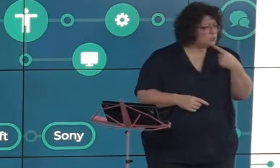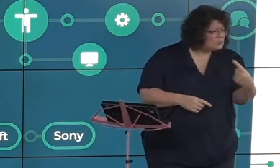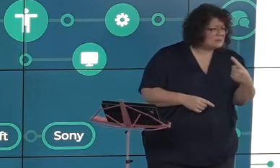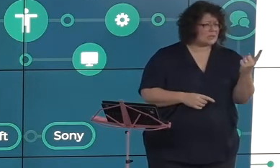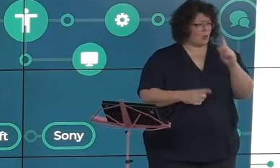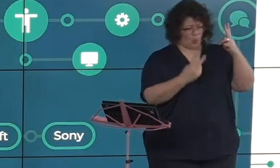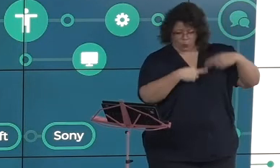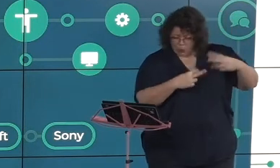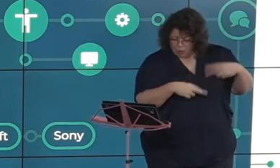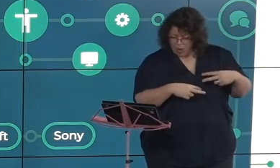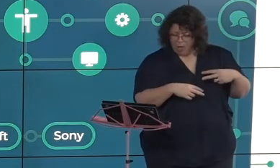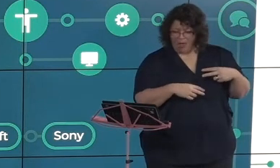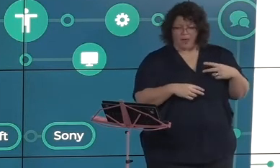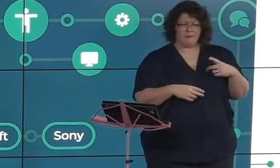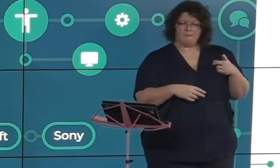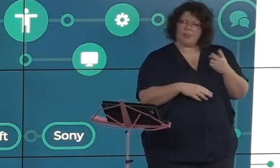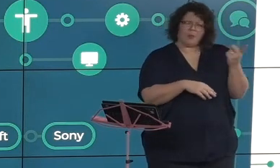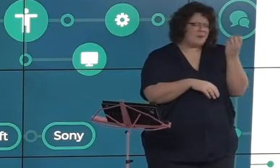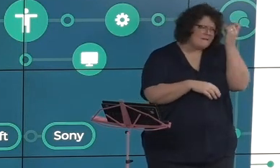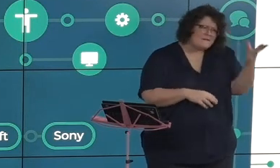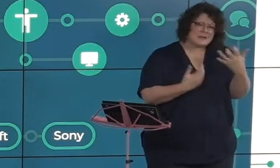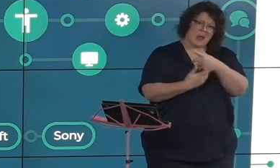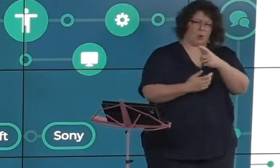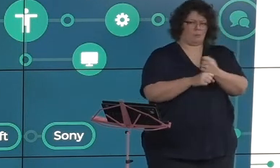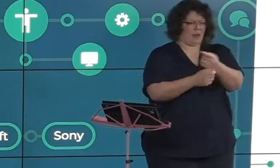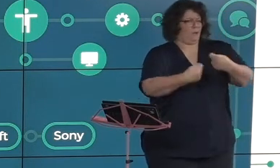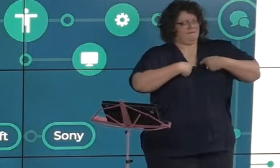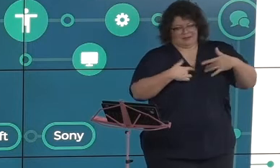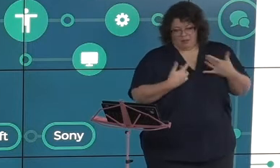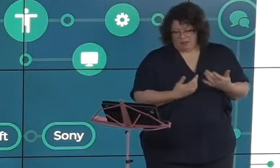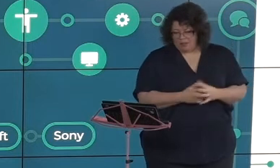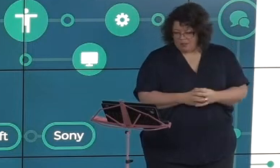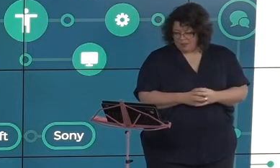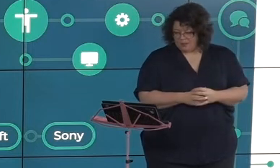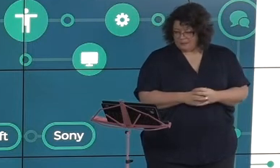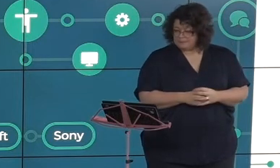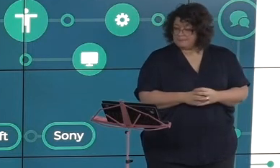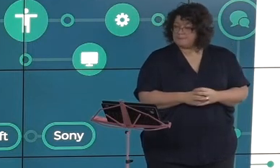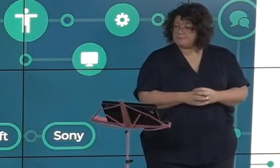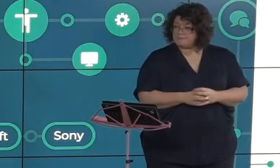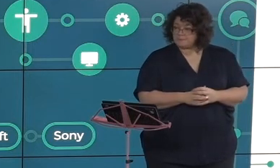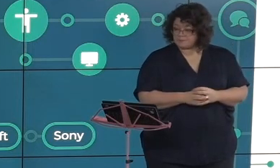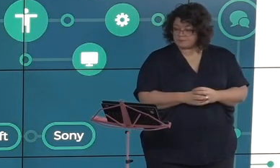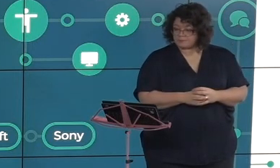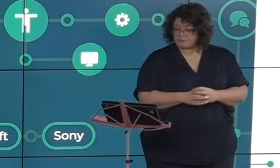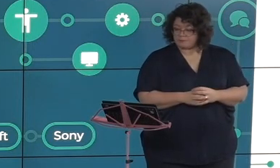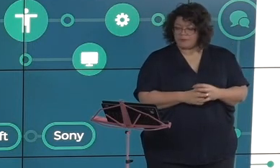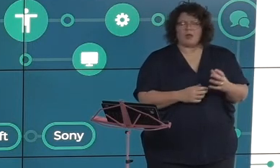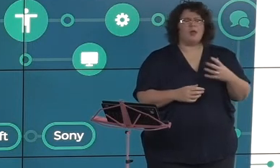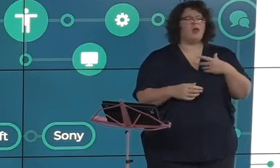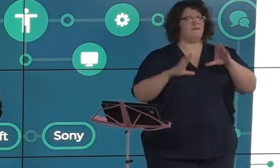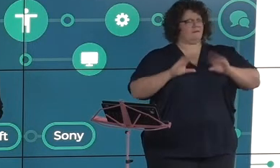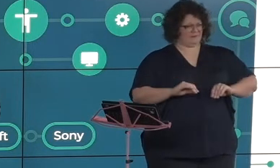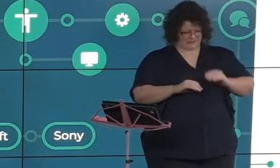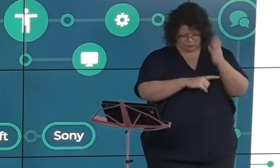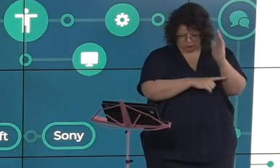And the reason that I will end with my story, because I want to keep it short, is I really am hopeful that